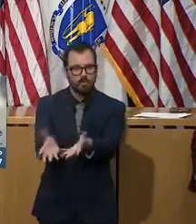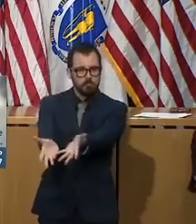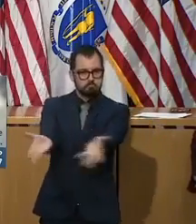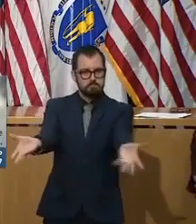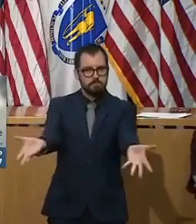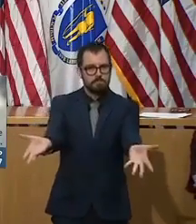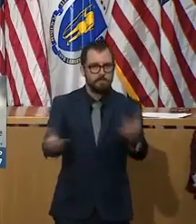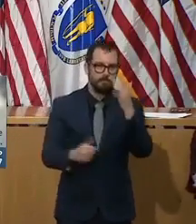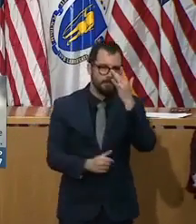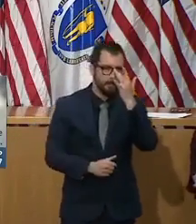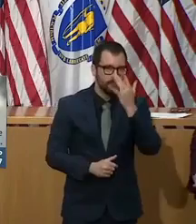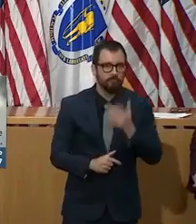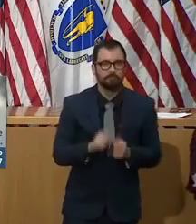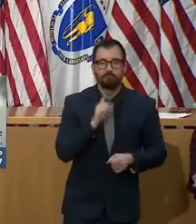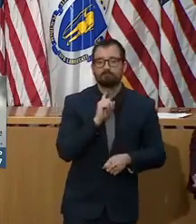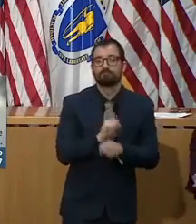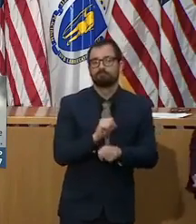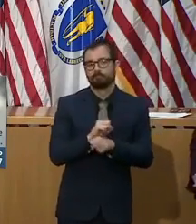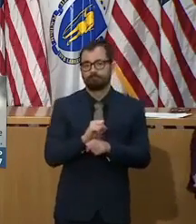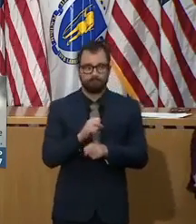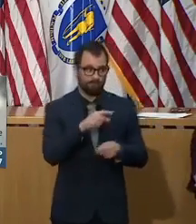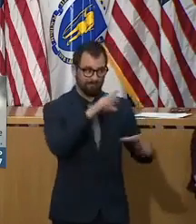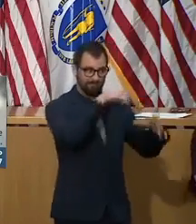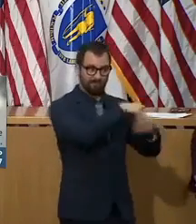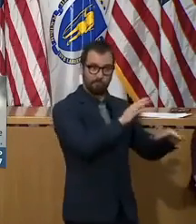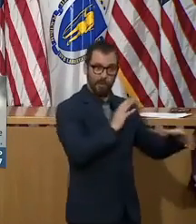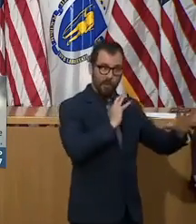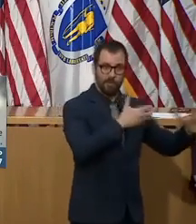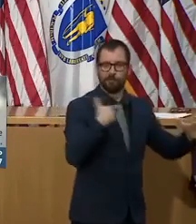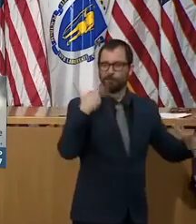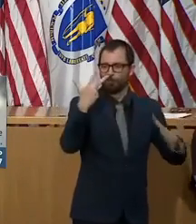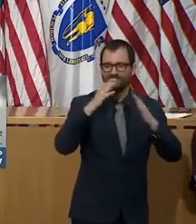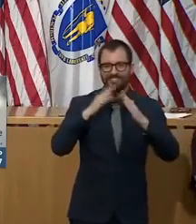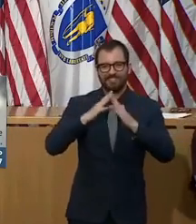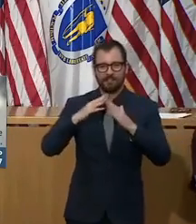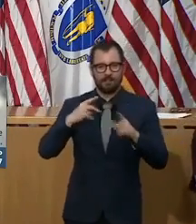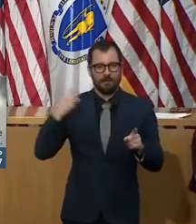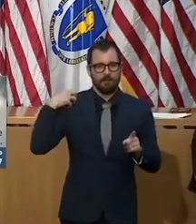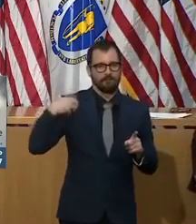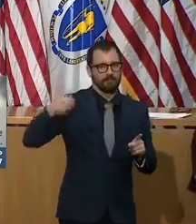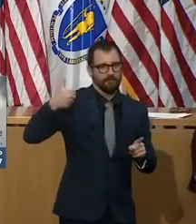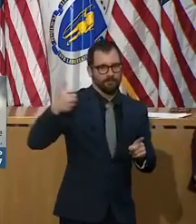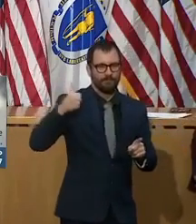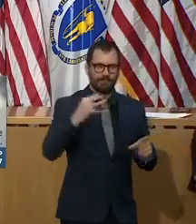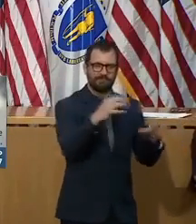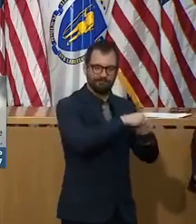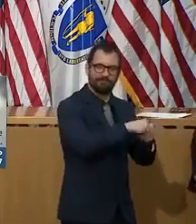many other, the MMA, the Metro mayors, the